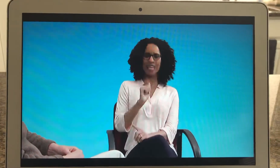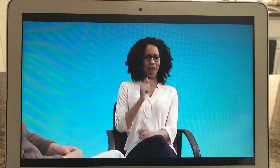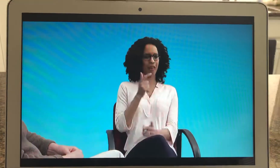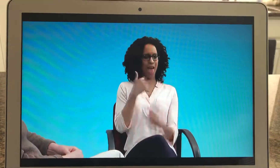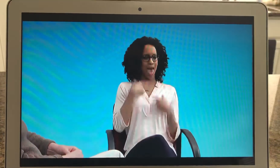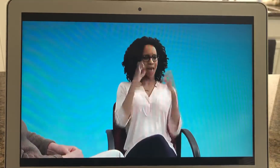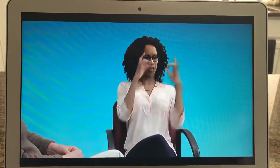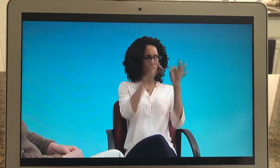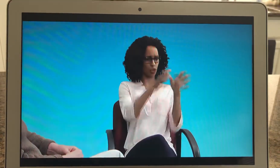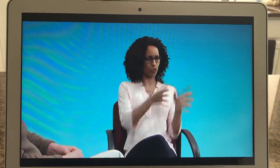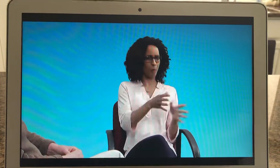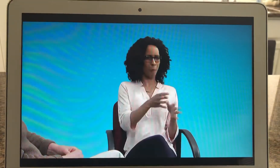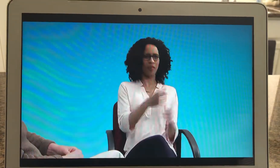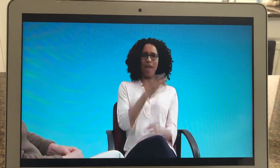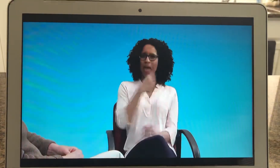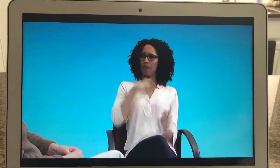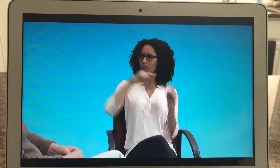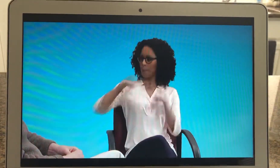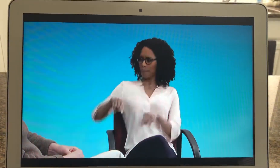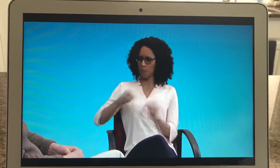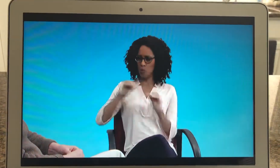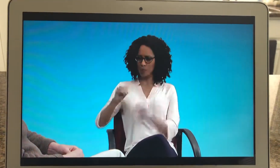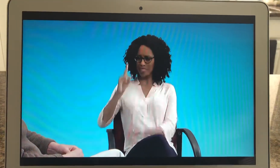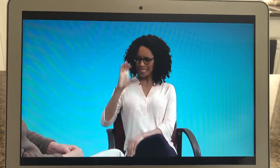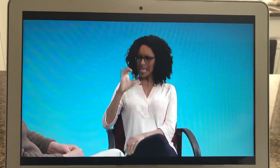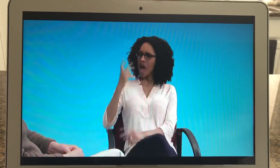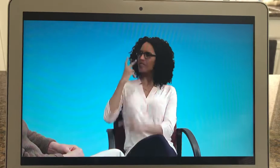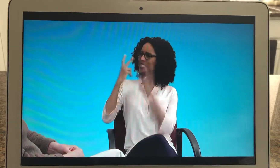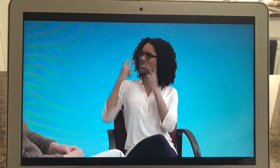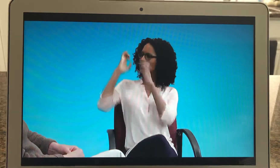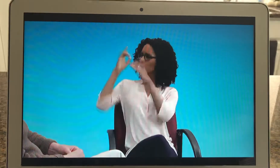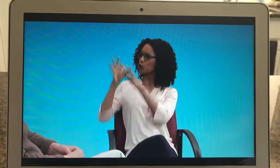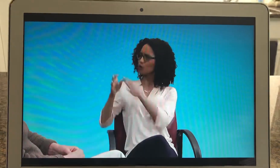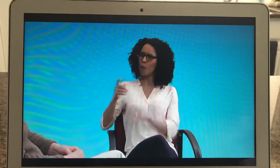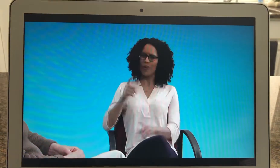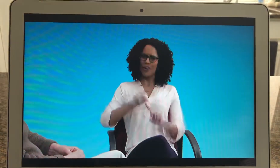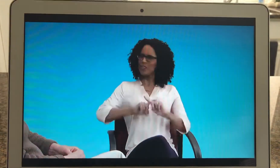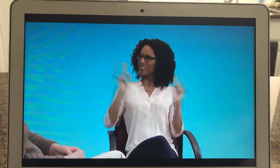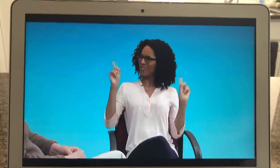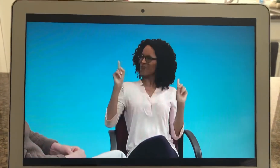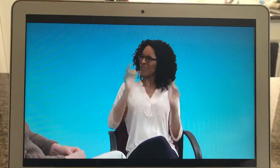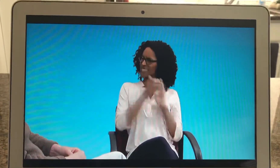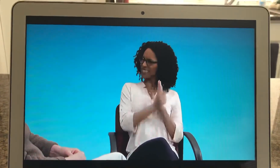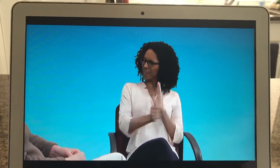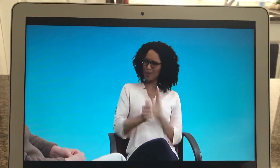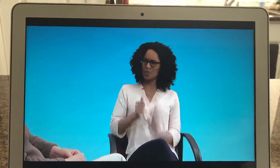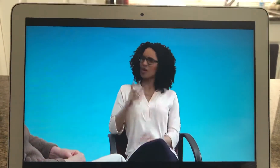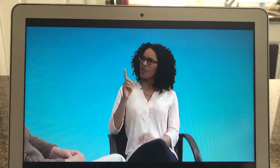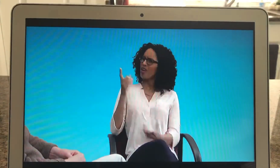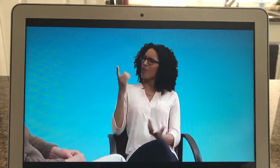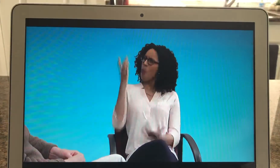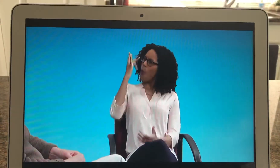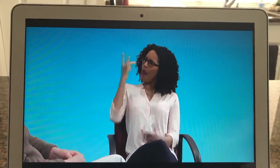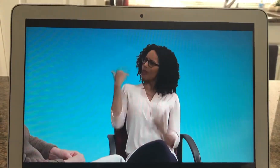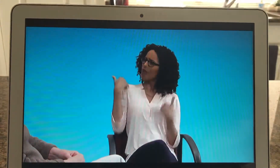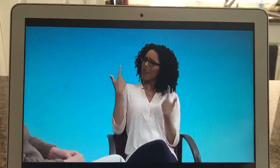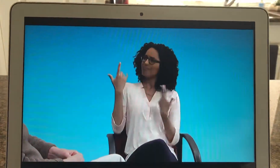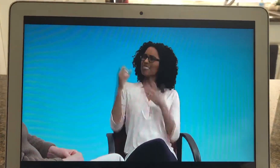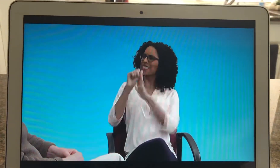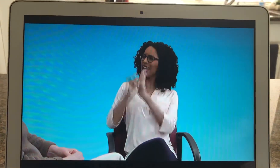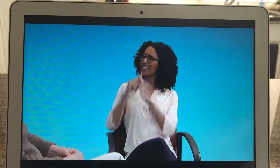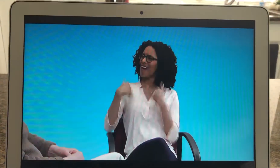a student in Louisiana, an education interpreter, and moved to DC, that there's different